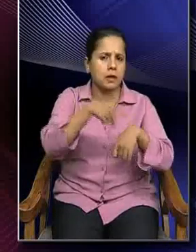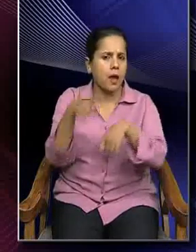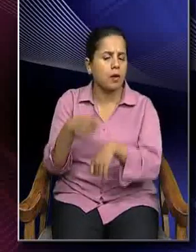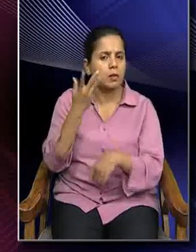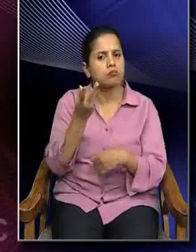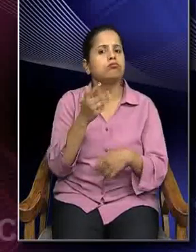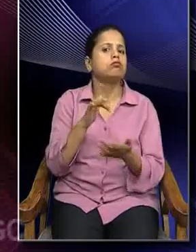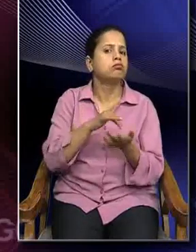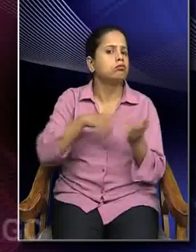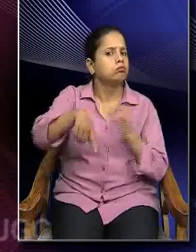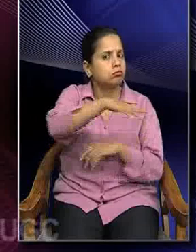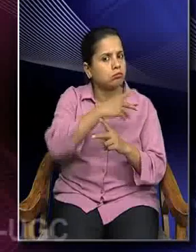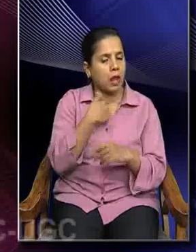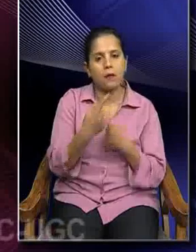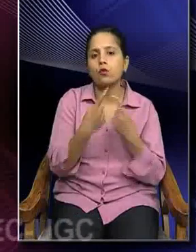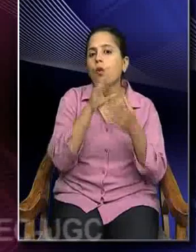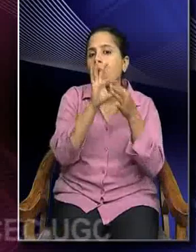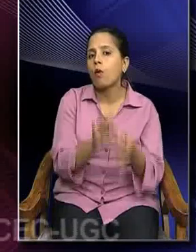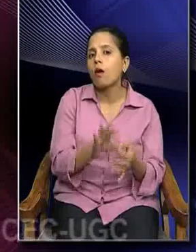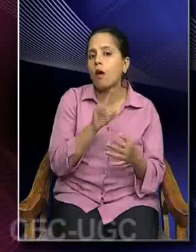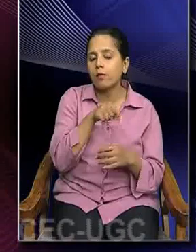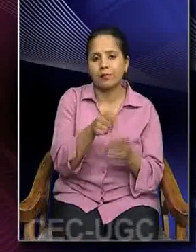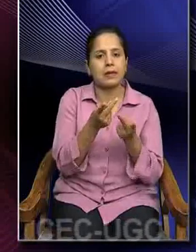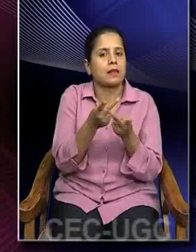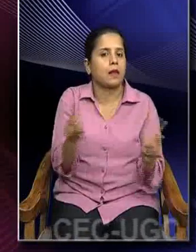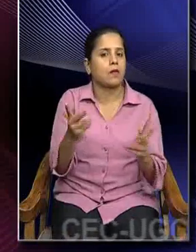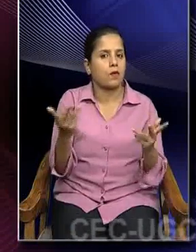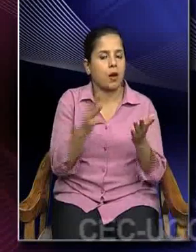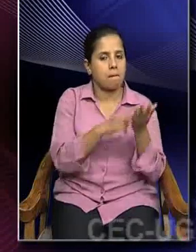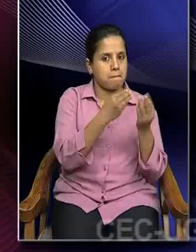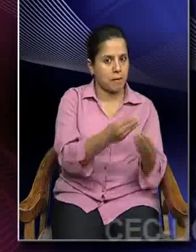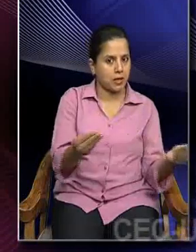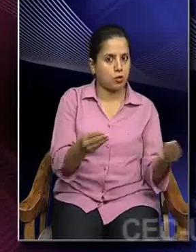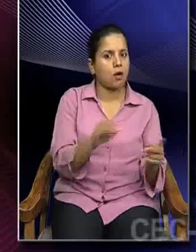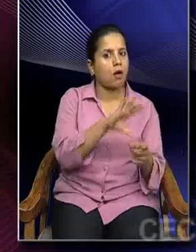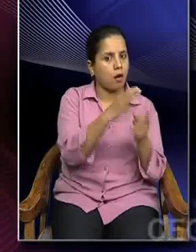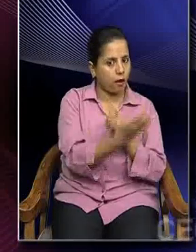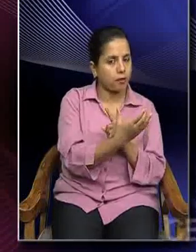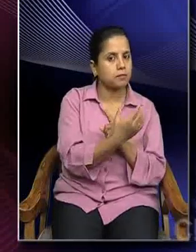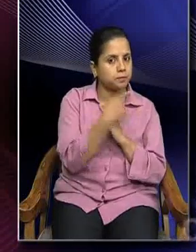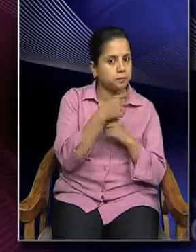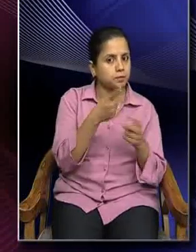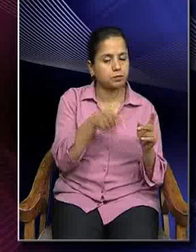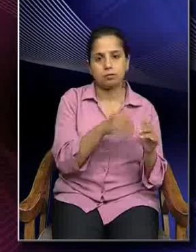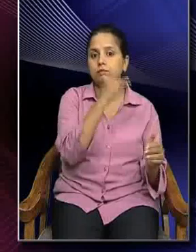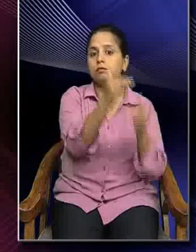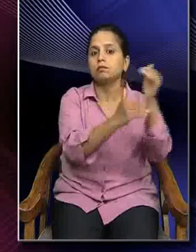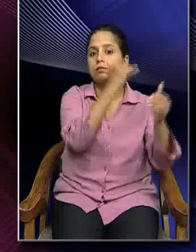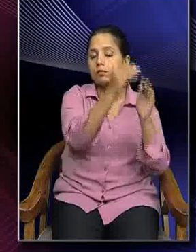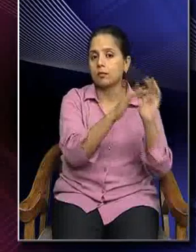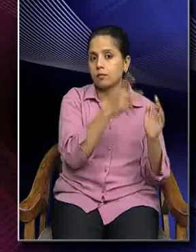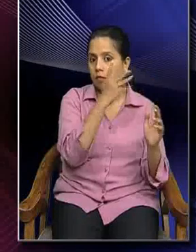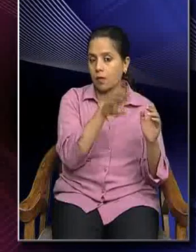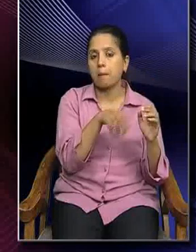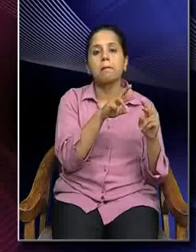space, we talk with reference to the difference in the material culture. It is progressive, it